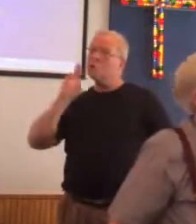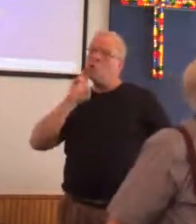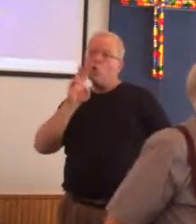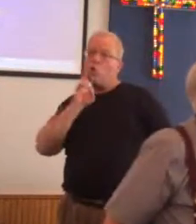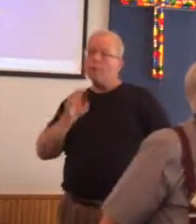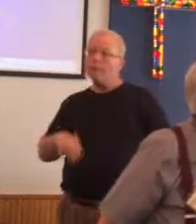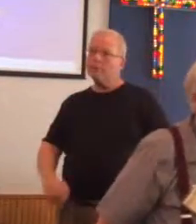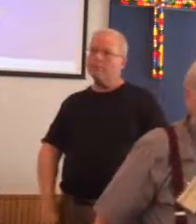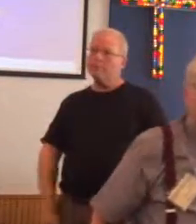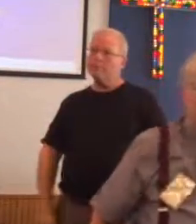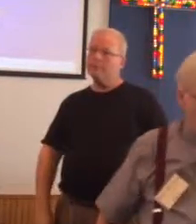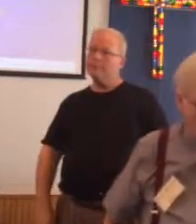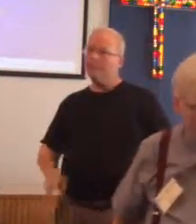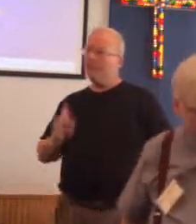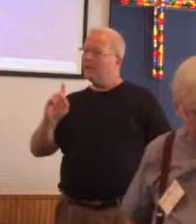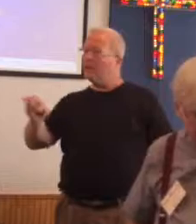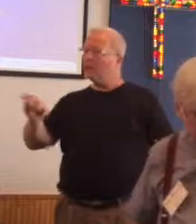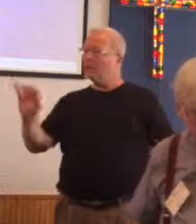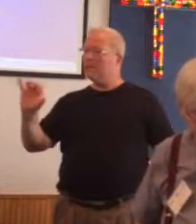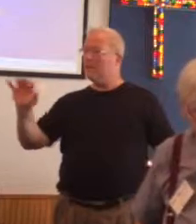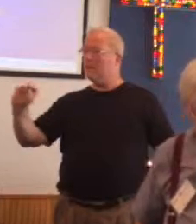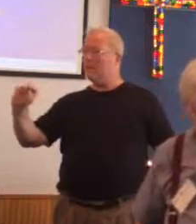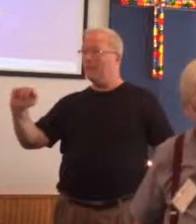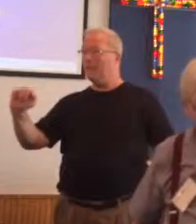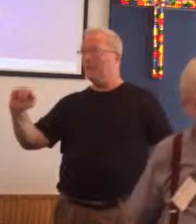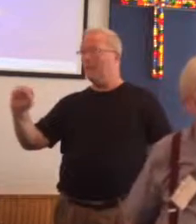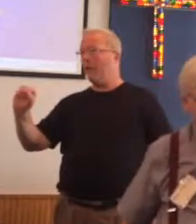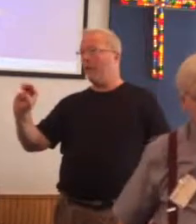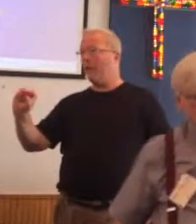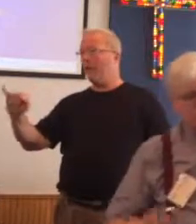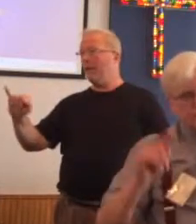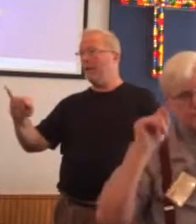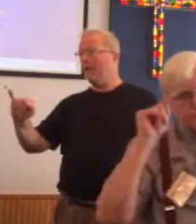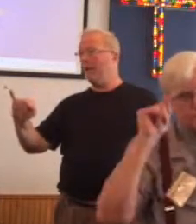Are you Naomi? Are you Boaz?